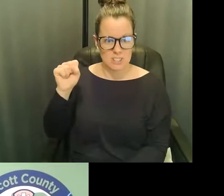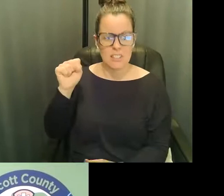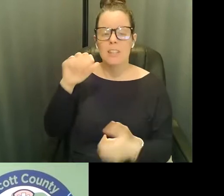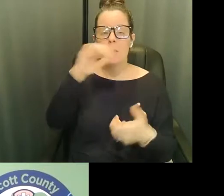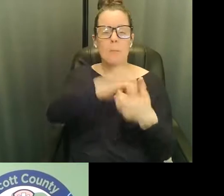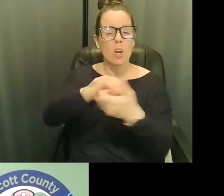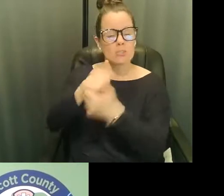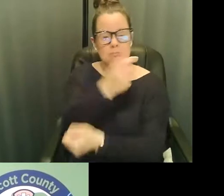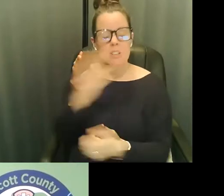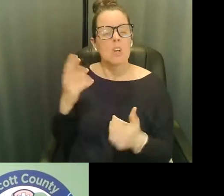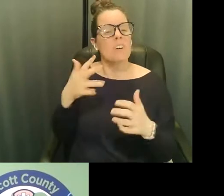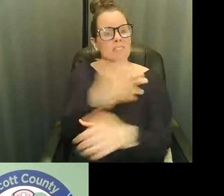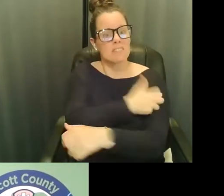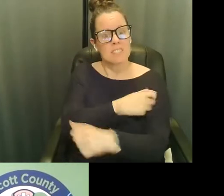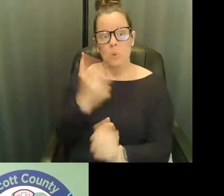to vaccinate